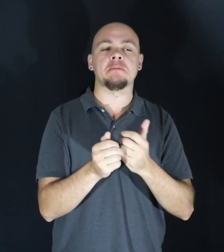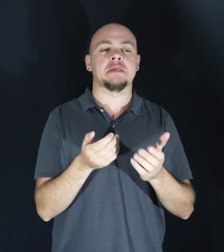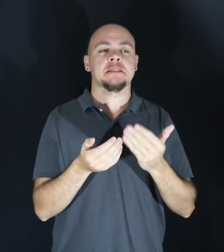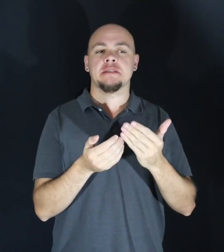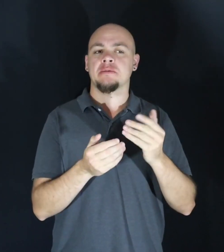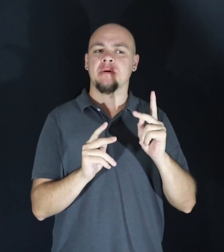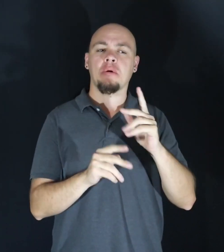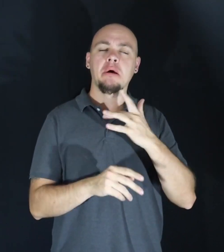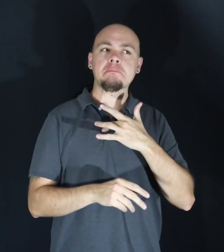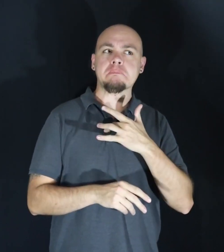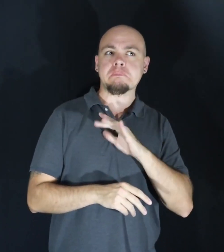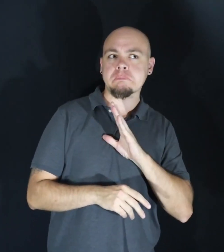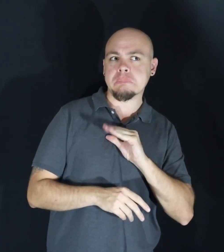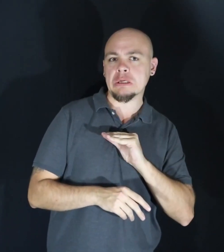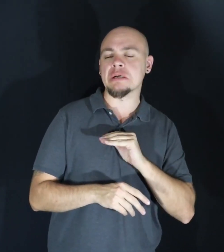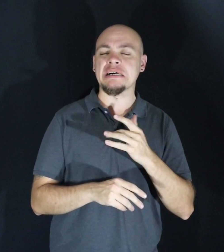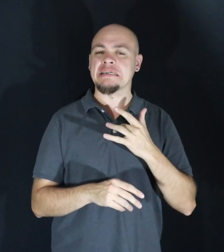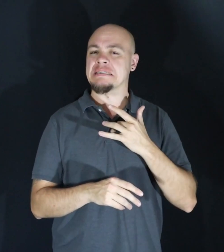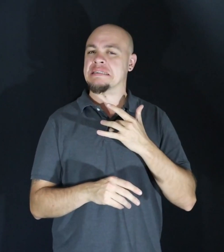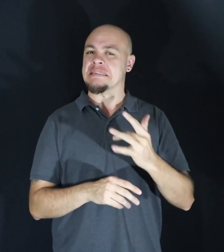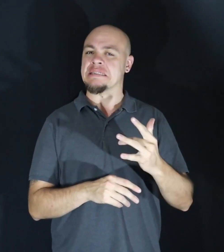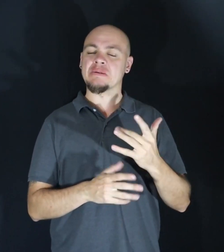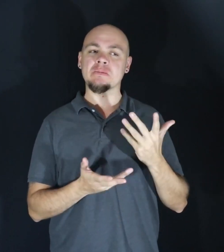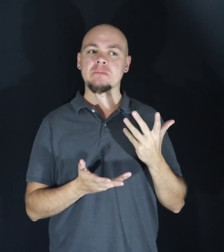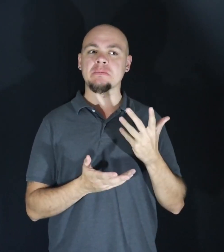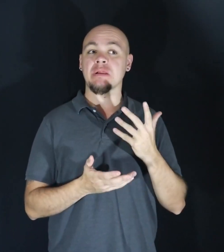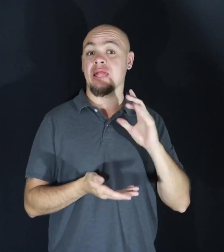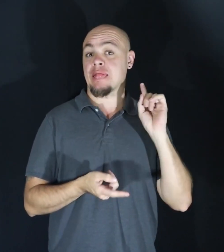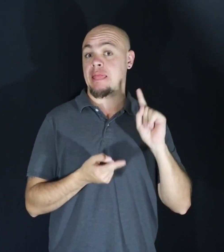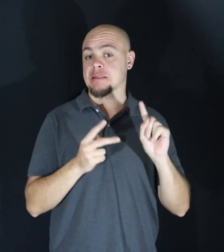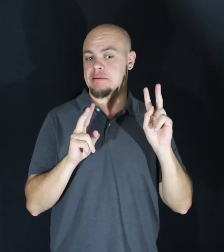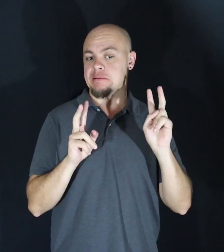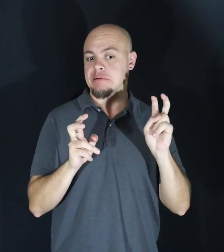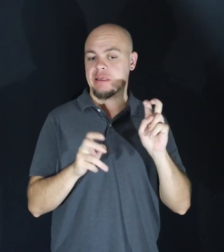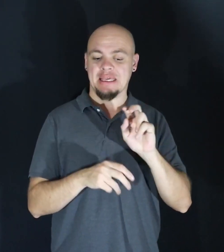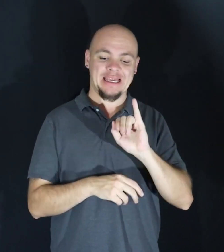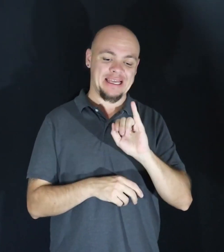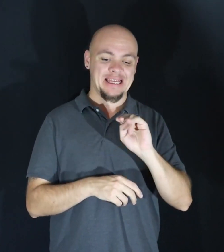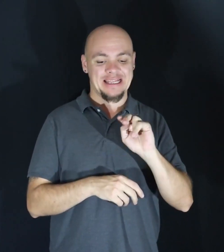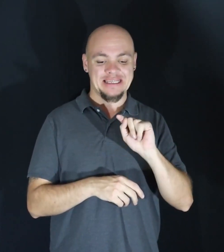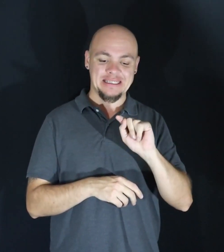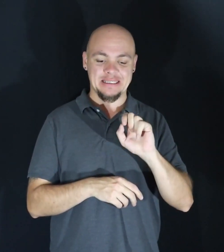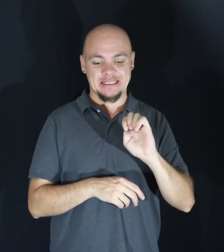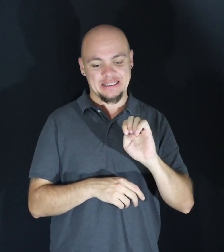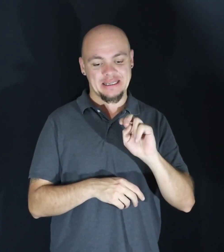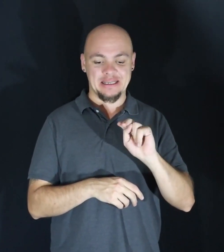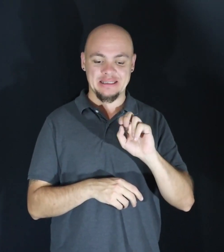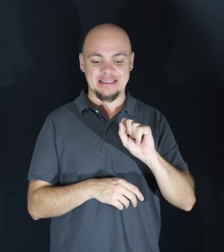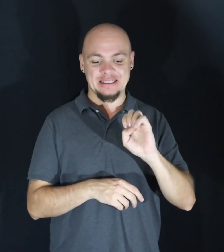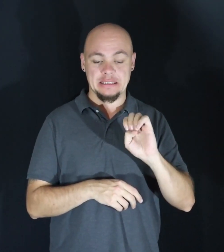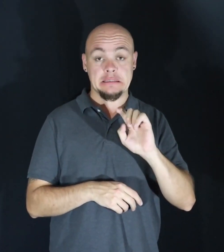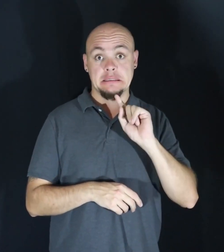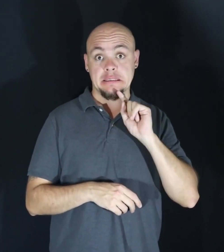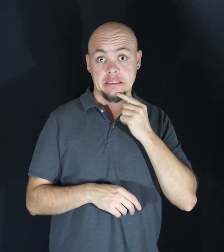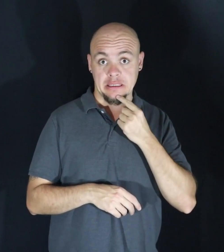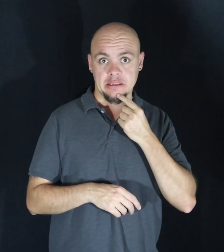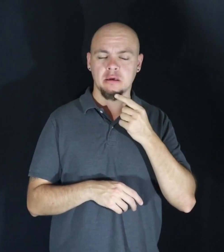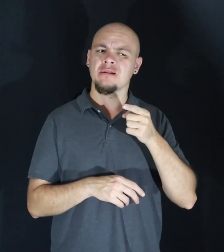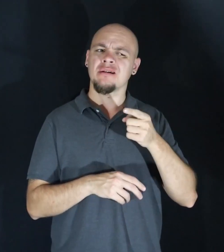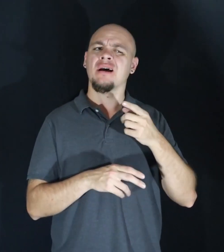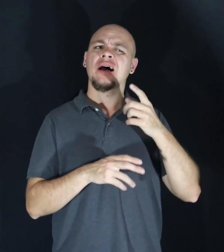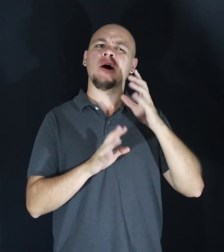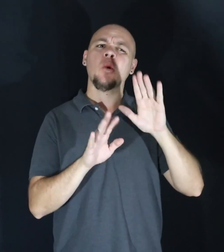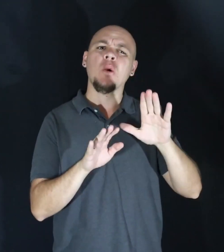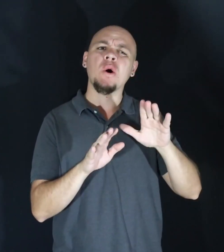up, others who might be less intense. When people label you too intense, it's an attempt to dim